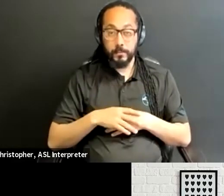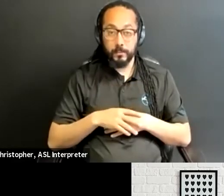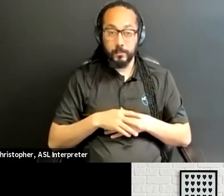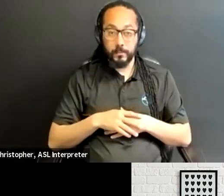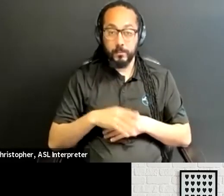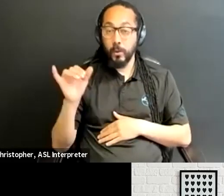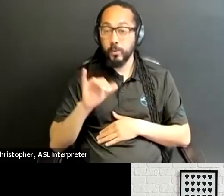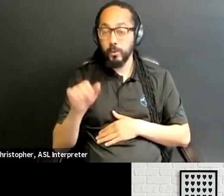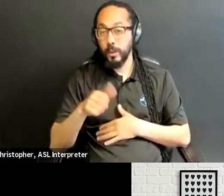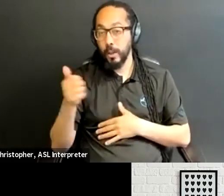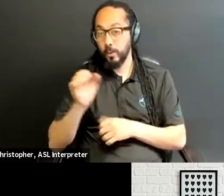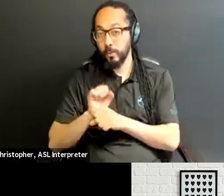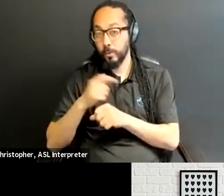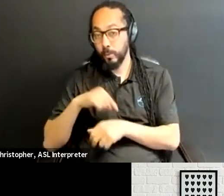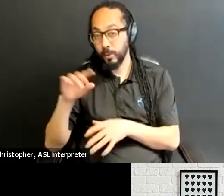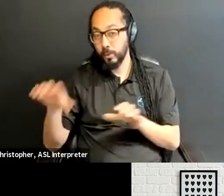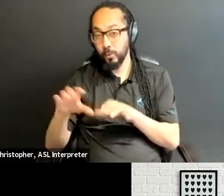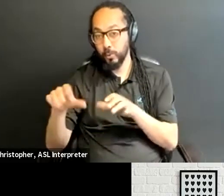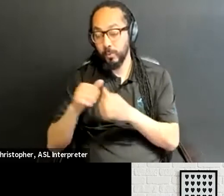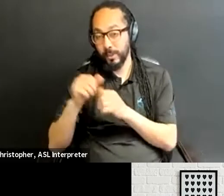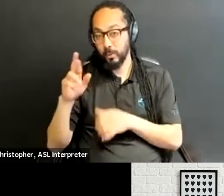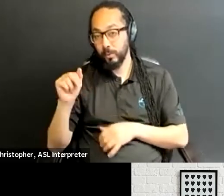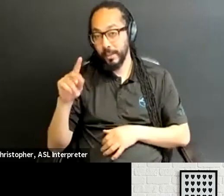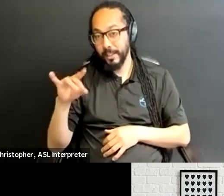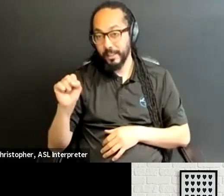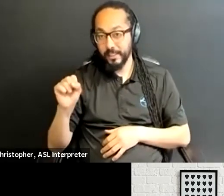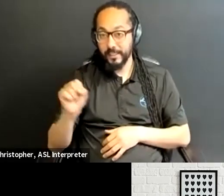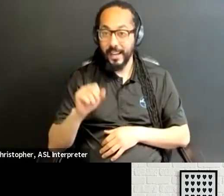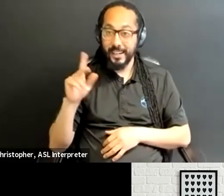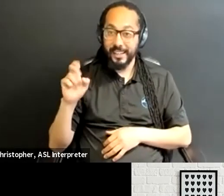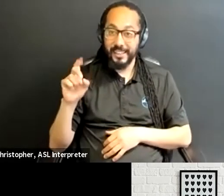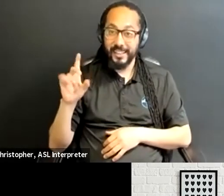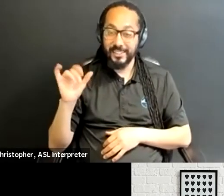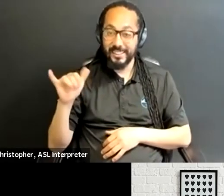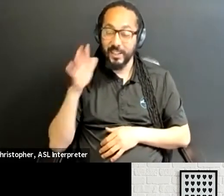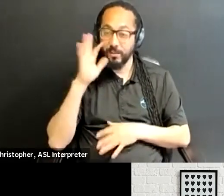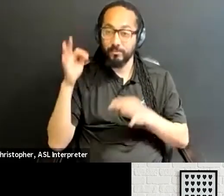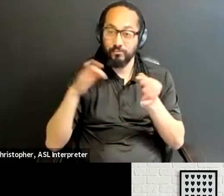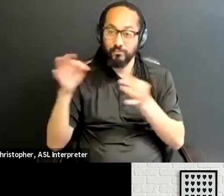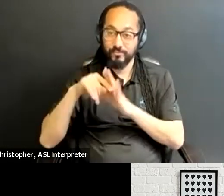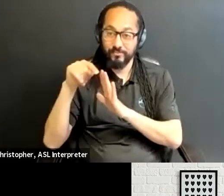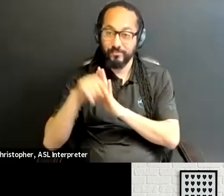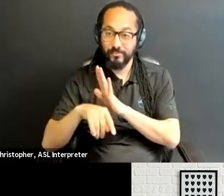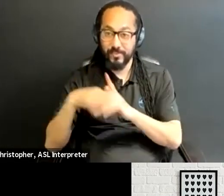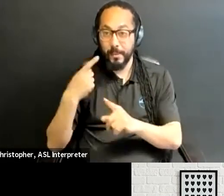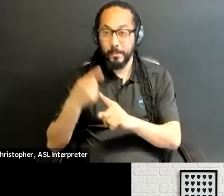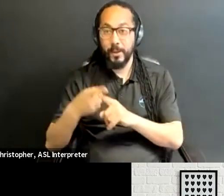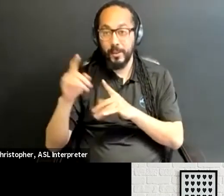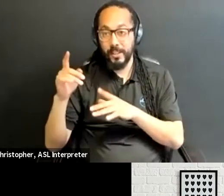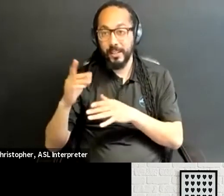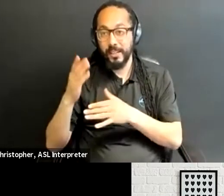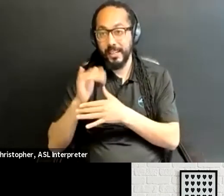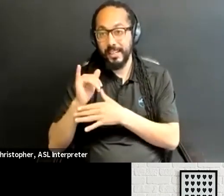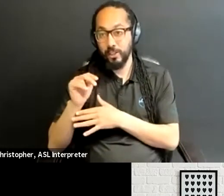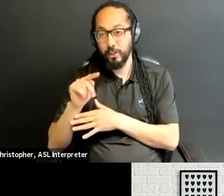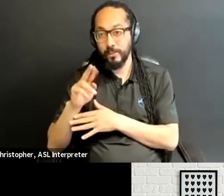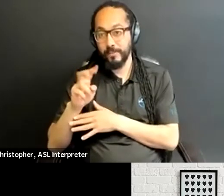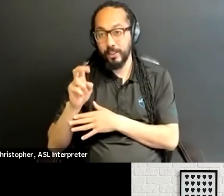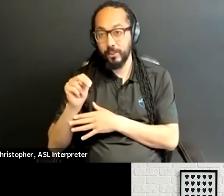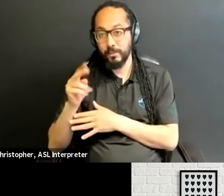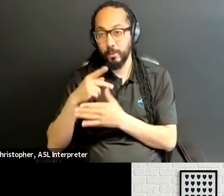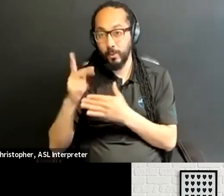do at Radius, and Kelsey will be providing some of the details around the intervention program specifically.